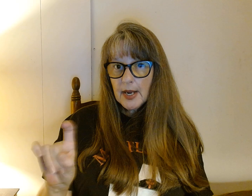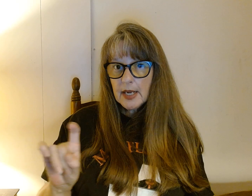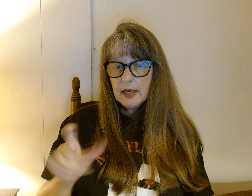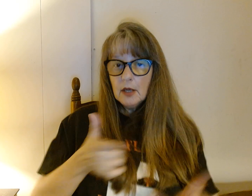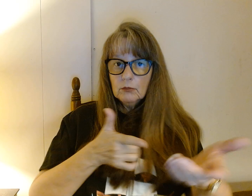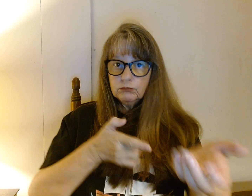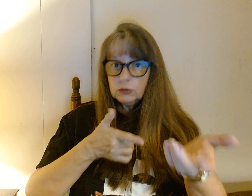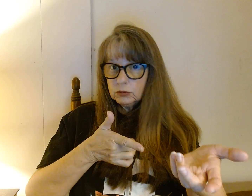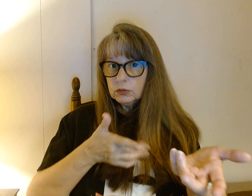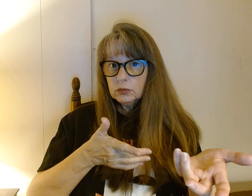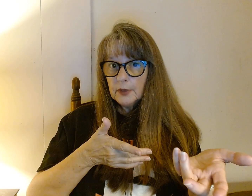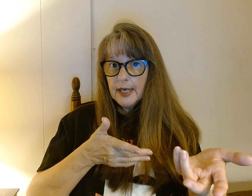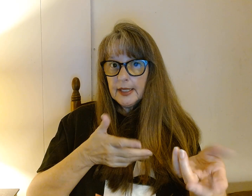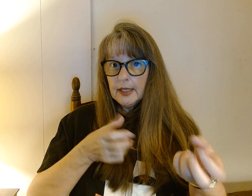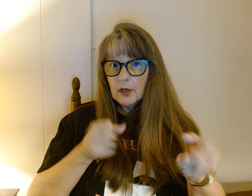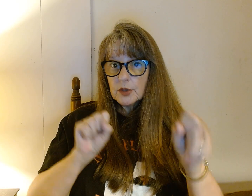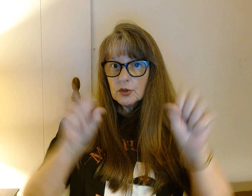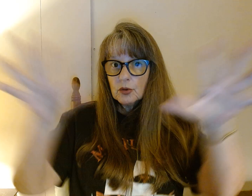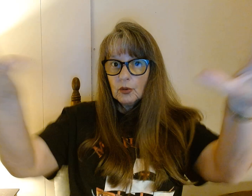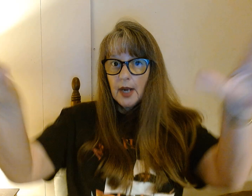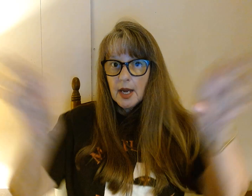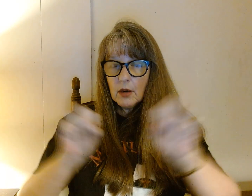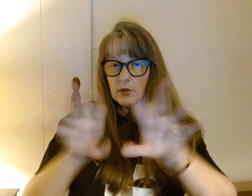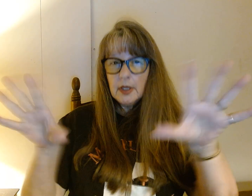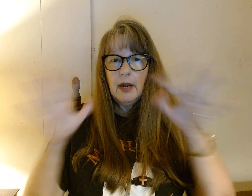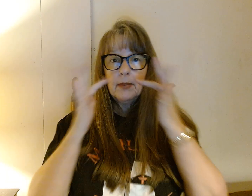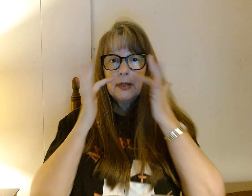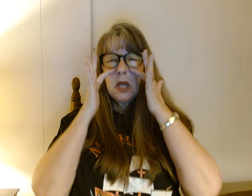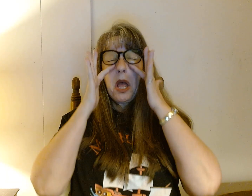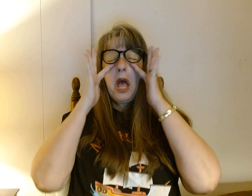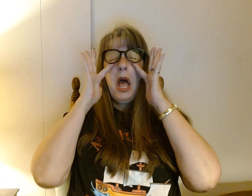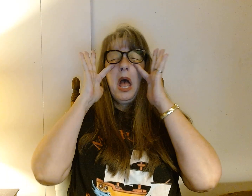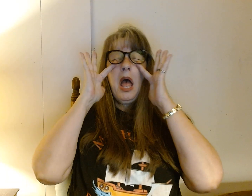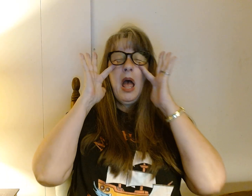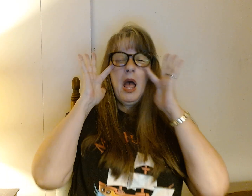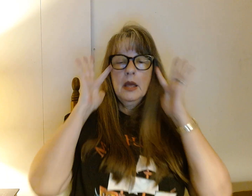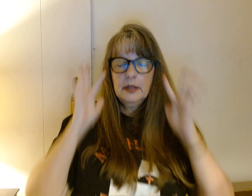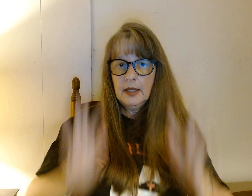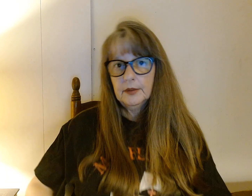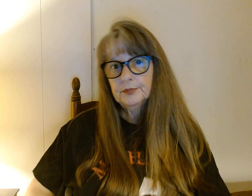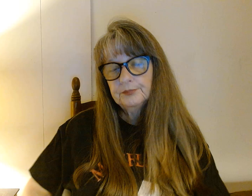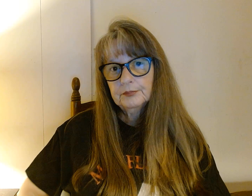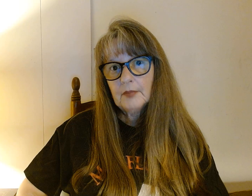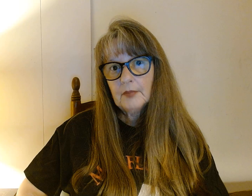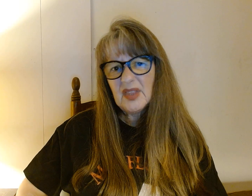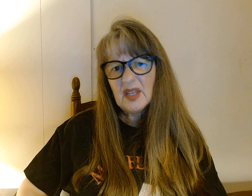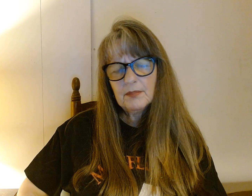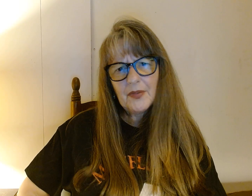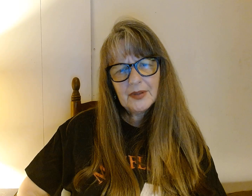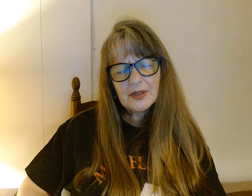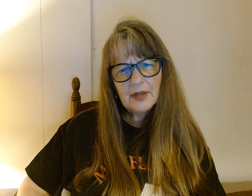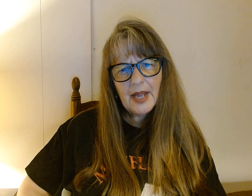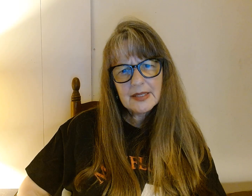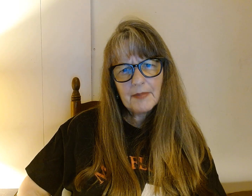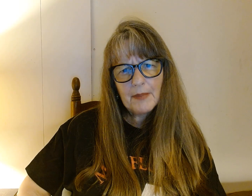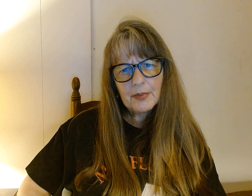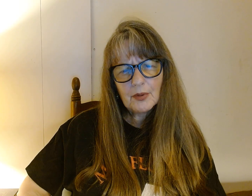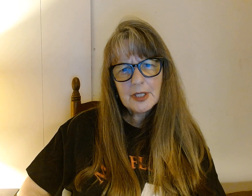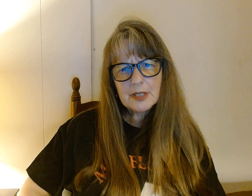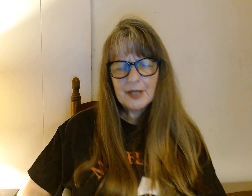spray, right? And it goes into the crowd, and everybody's yeah. I think the tear gas and the pepper spray is about the